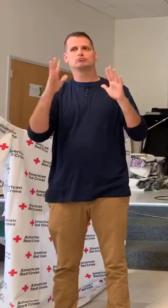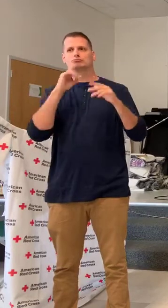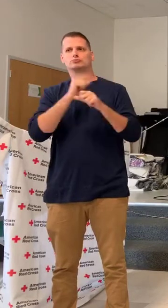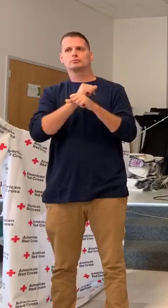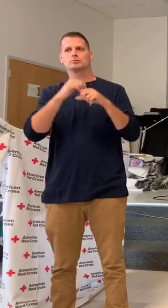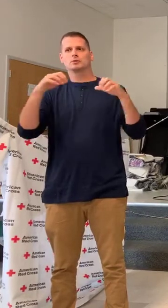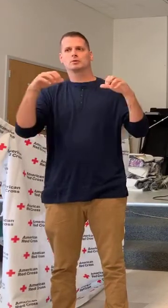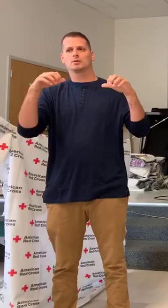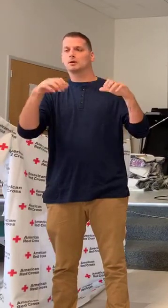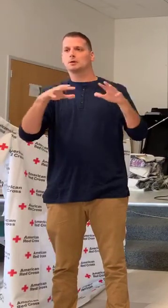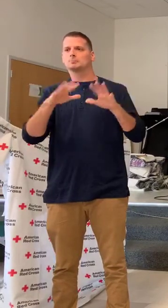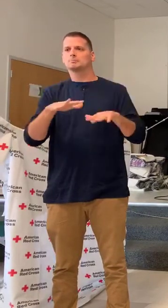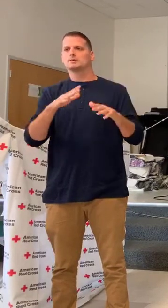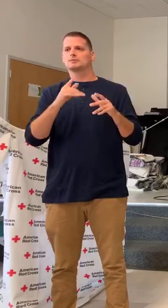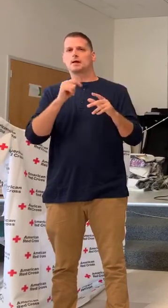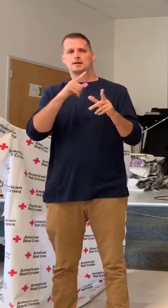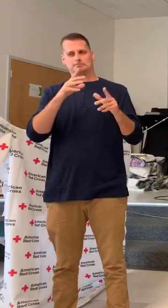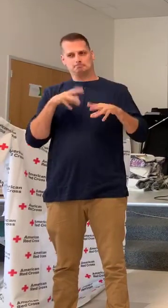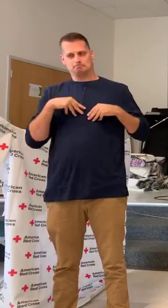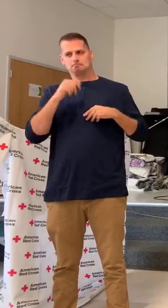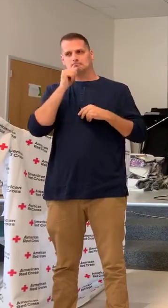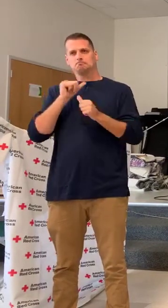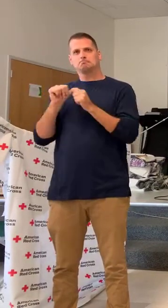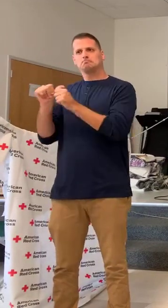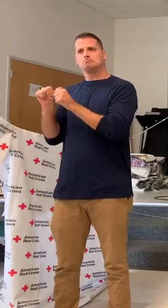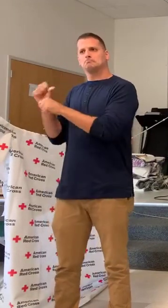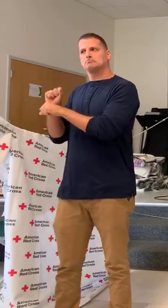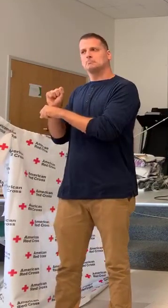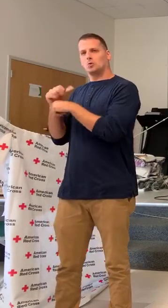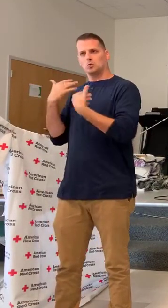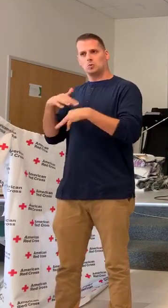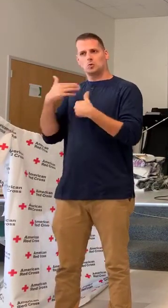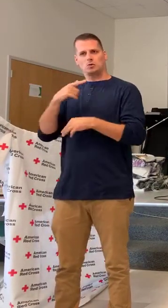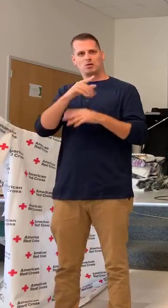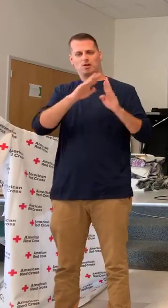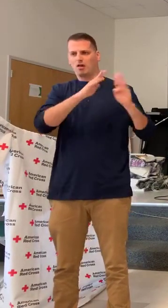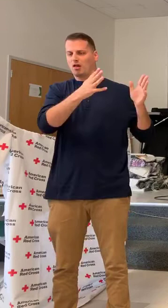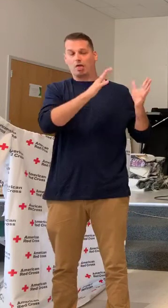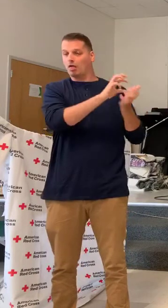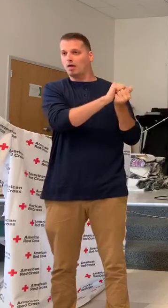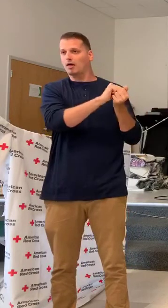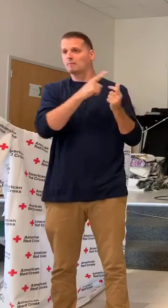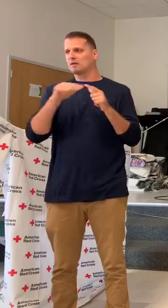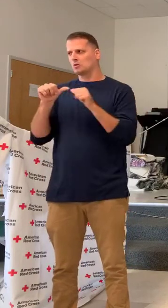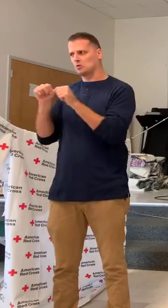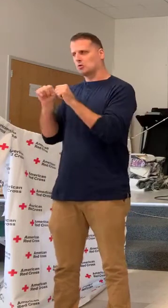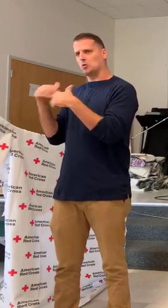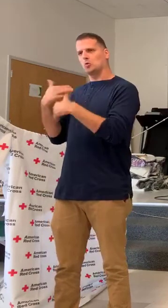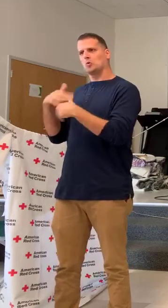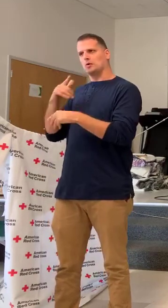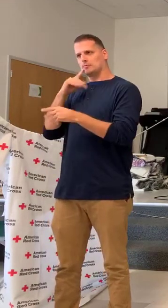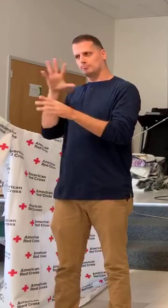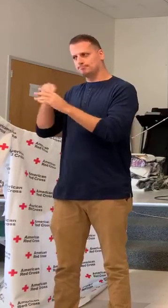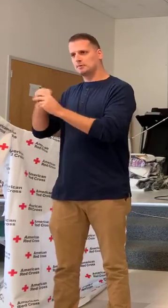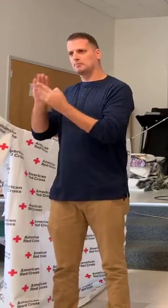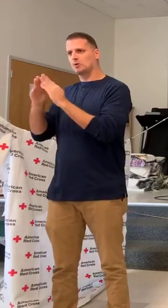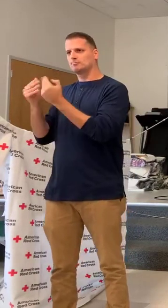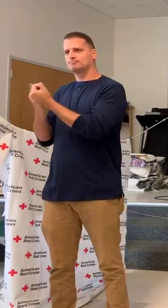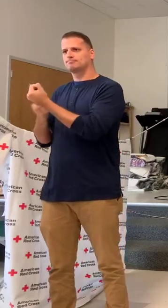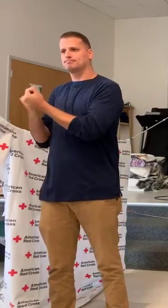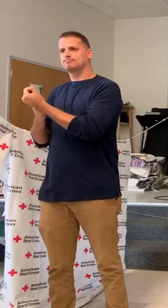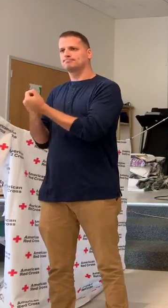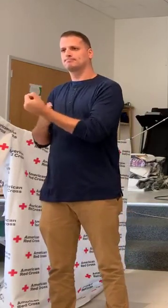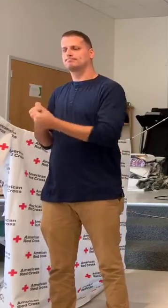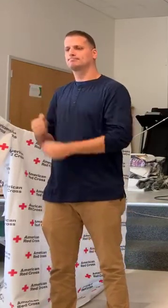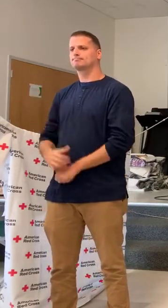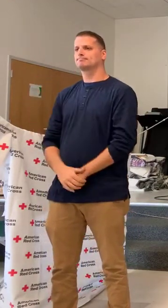these smaller incidents to prevent another large incident. Along that line, I want to remind you the fire danger is still